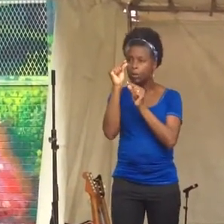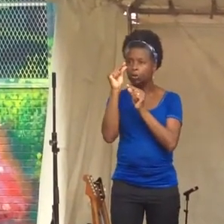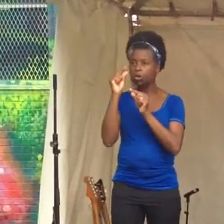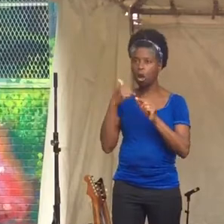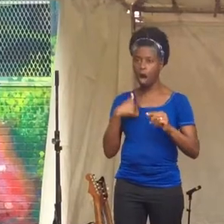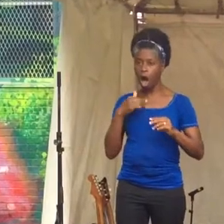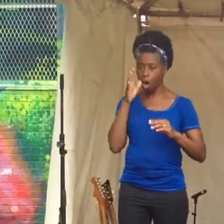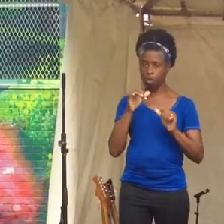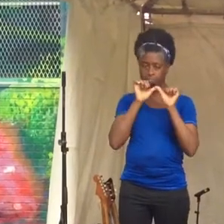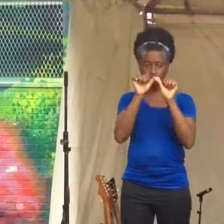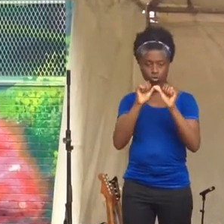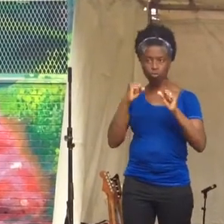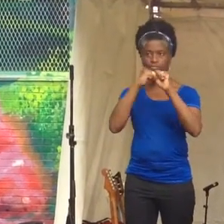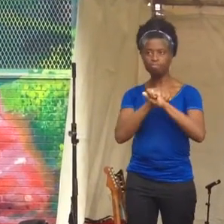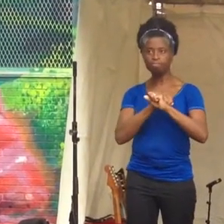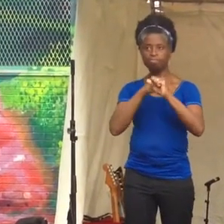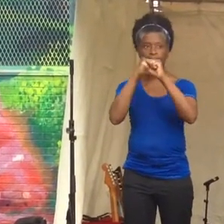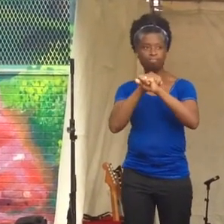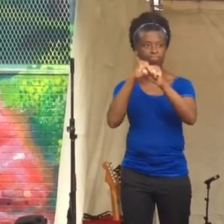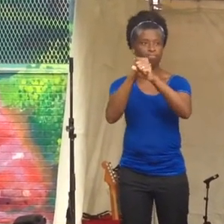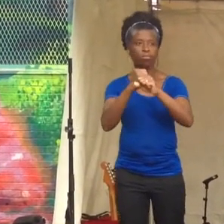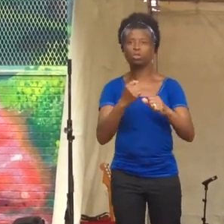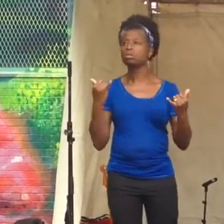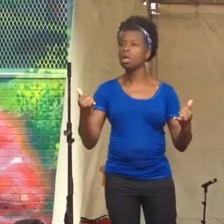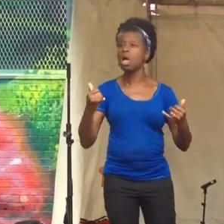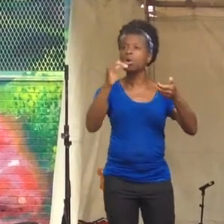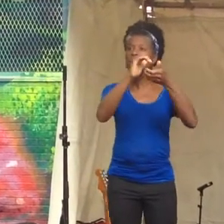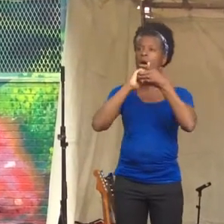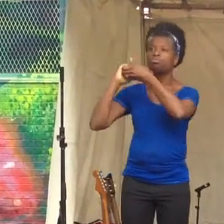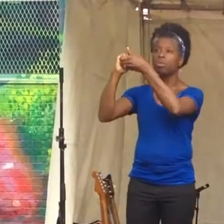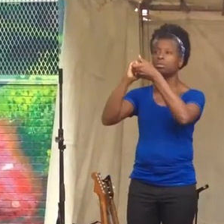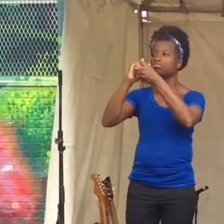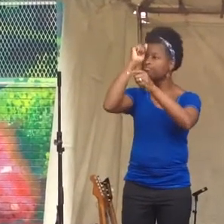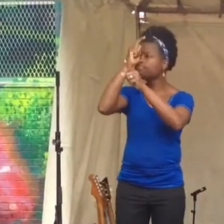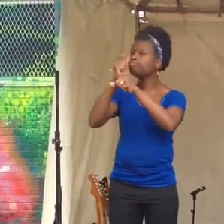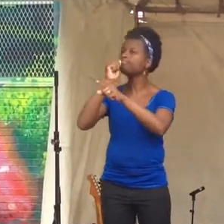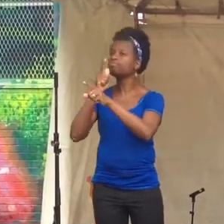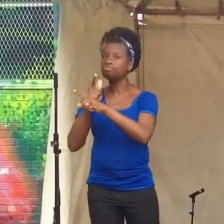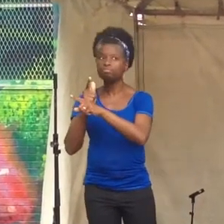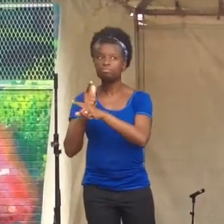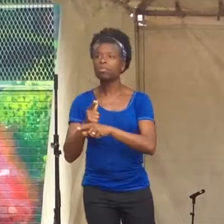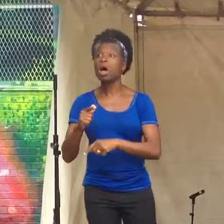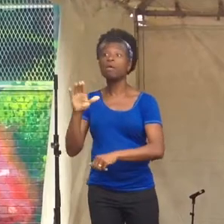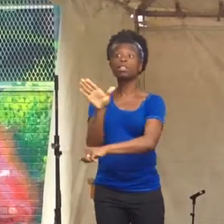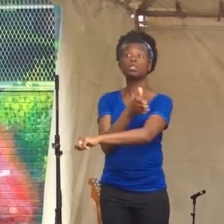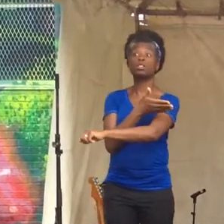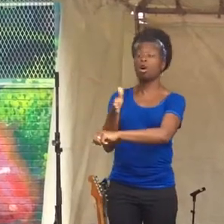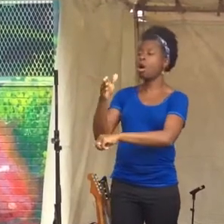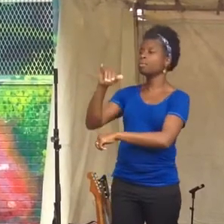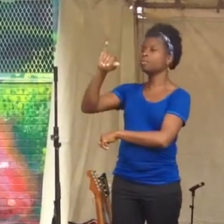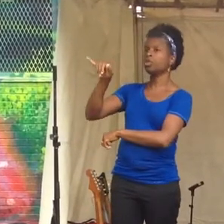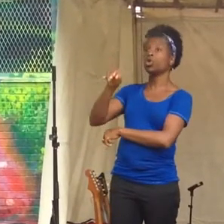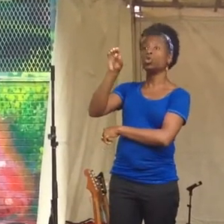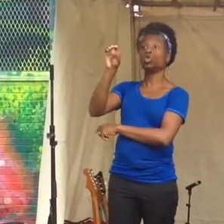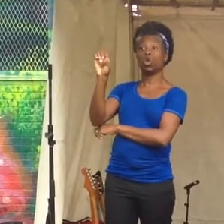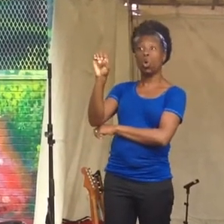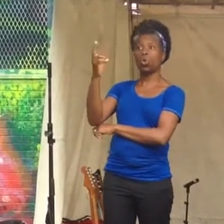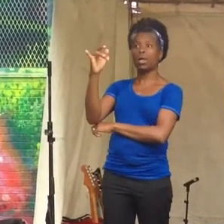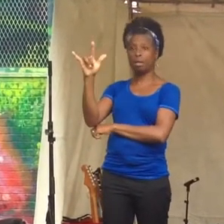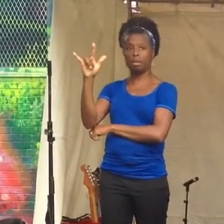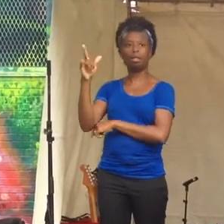And now, comrades, brothers and sisters, Joe Hill, and sing along if you wish.